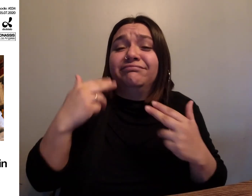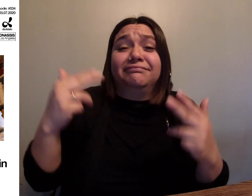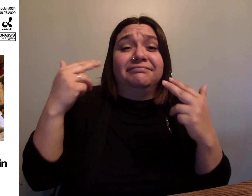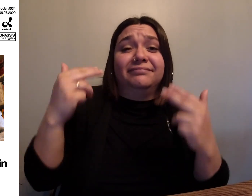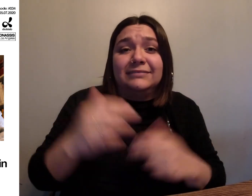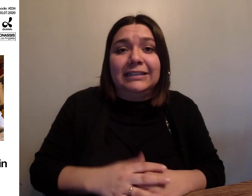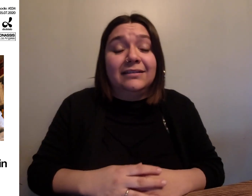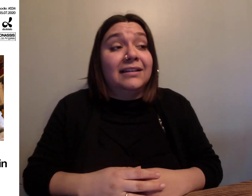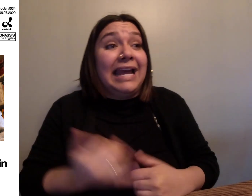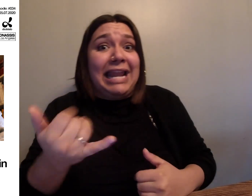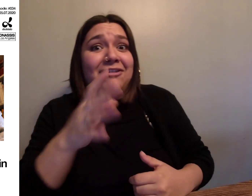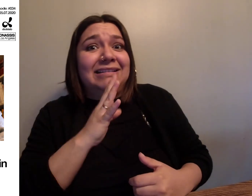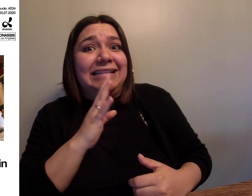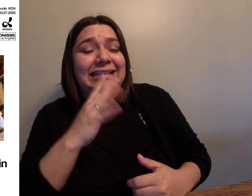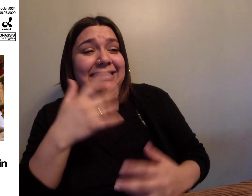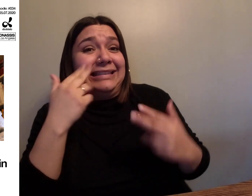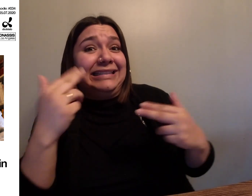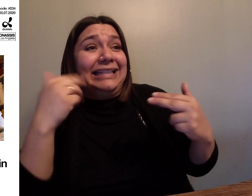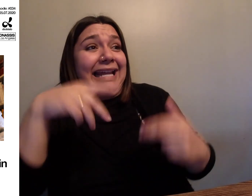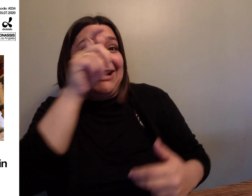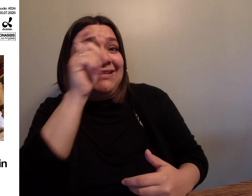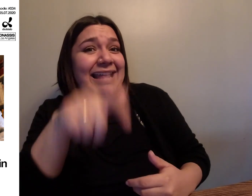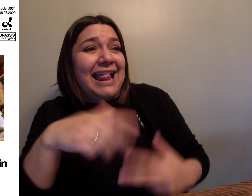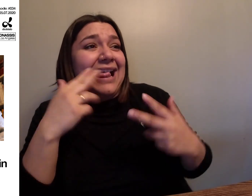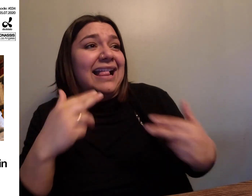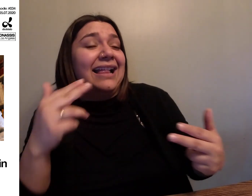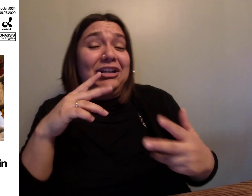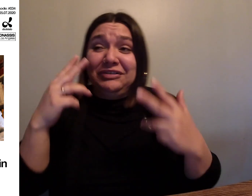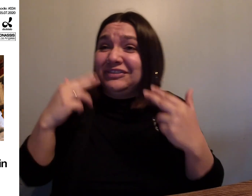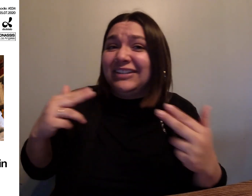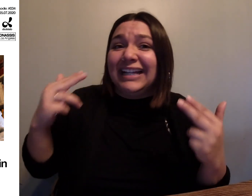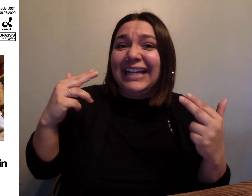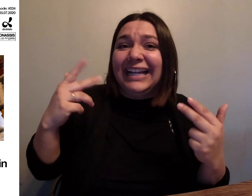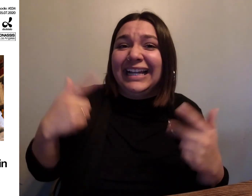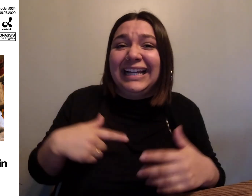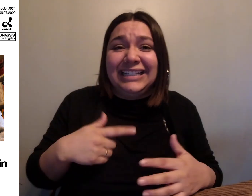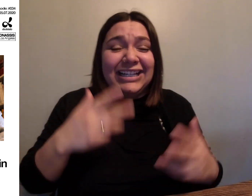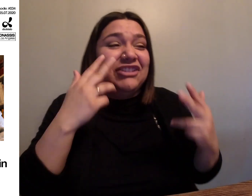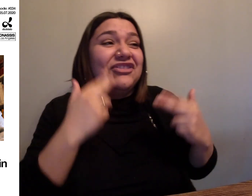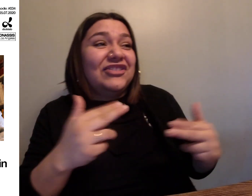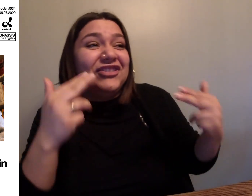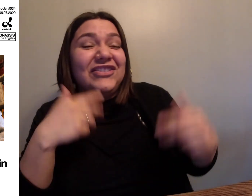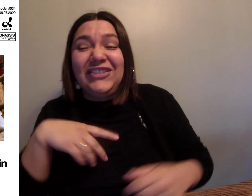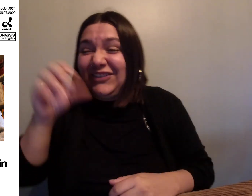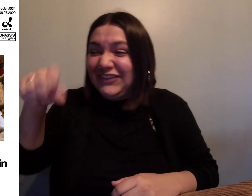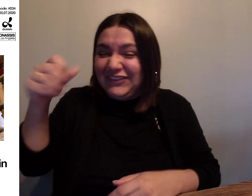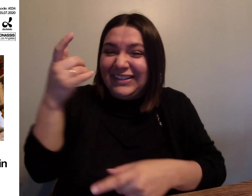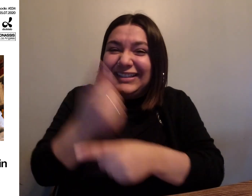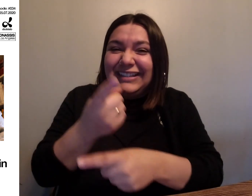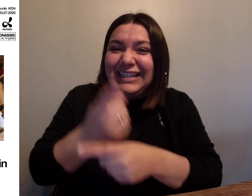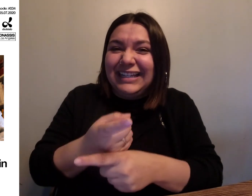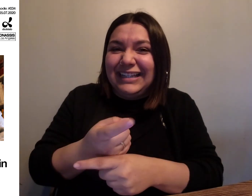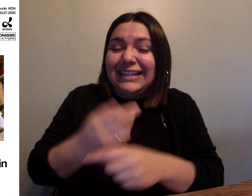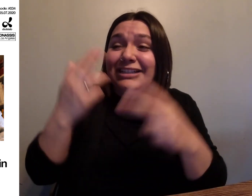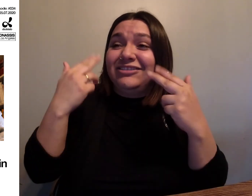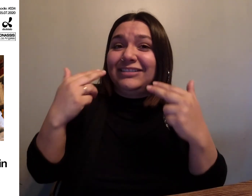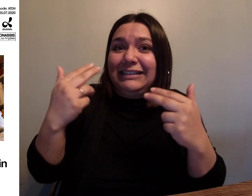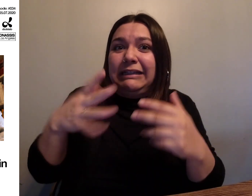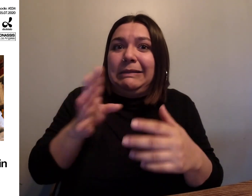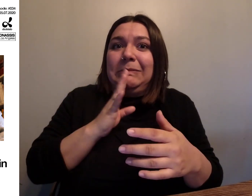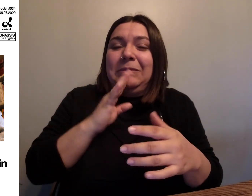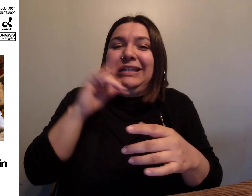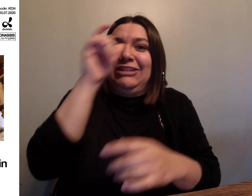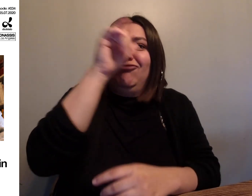mano. La mi dirà di sì. Vorrei. Vedi non è